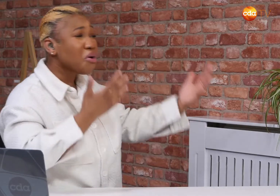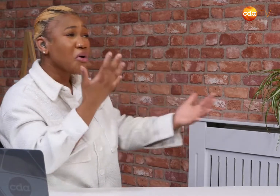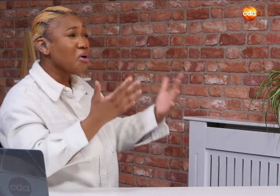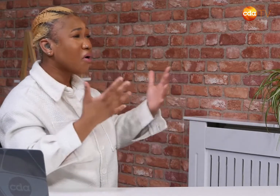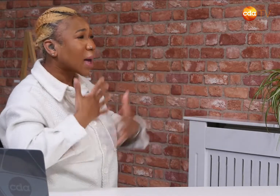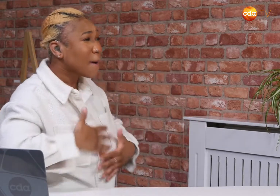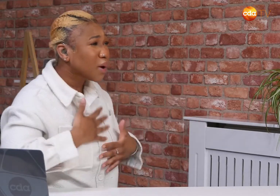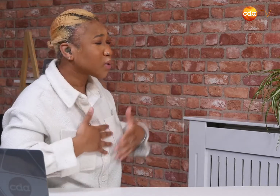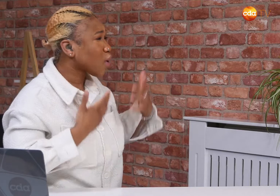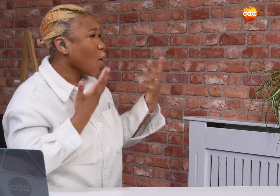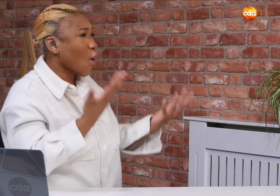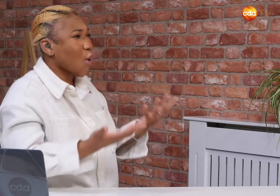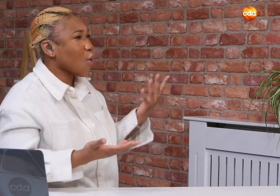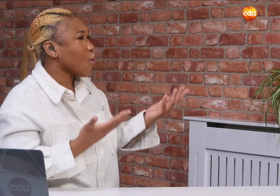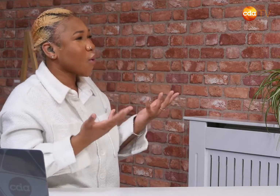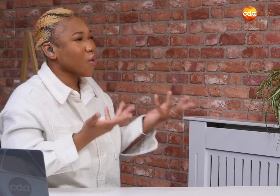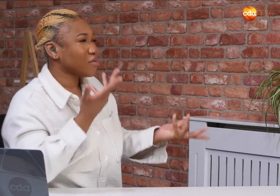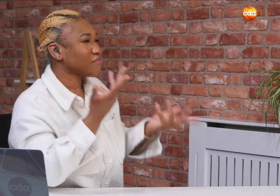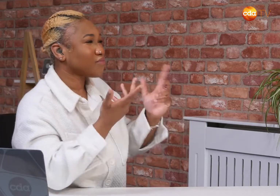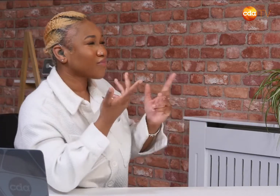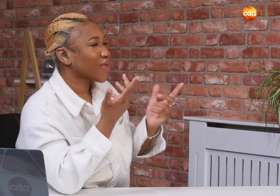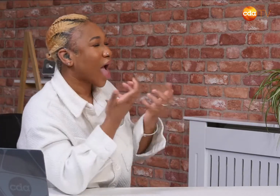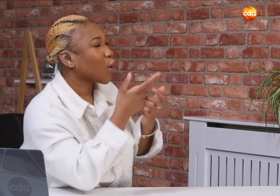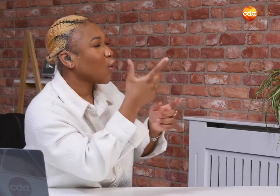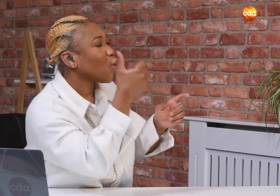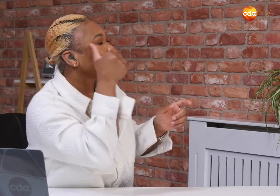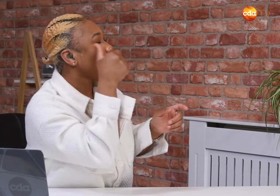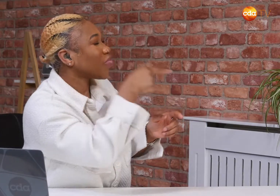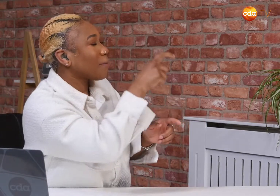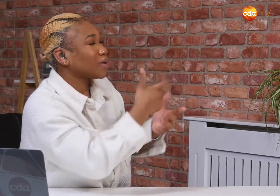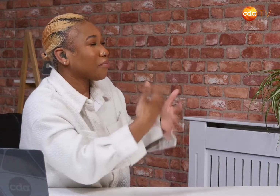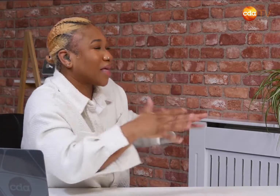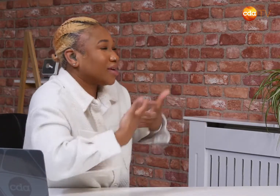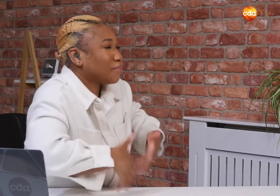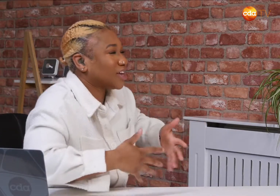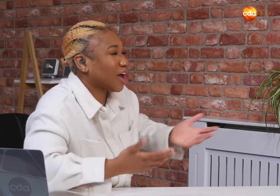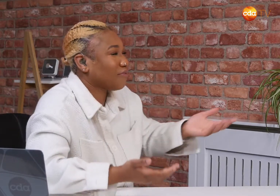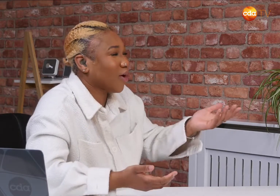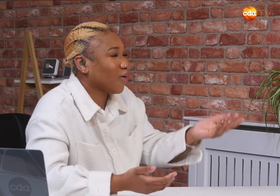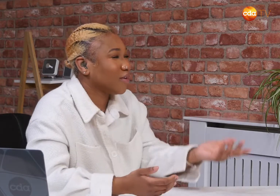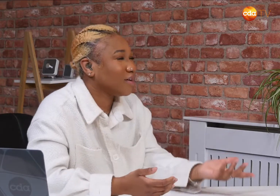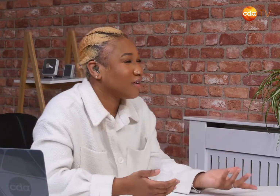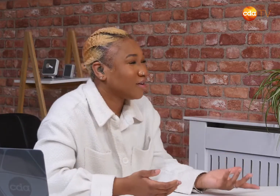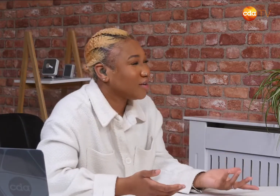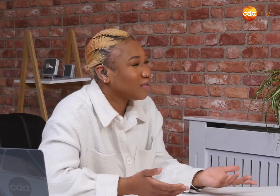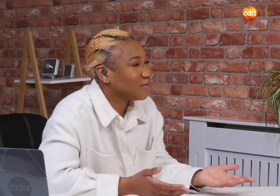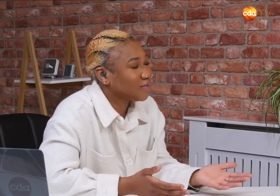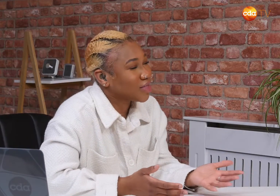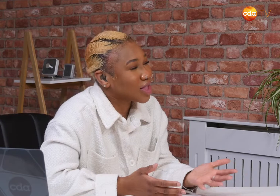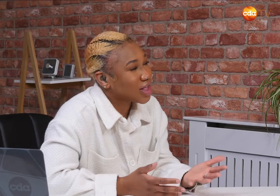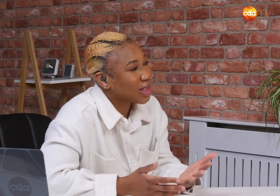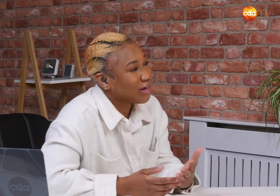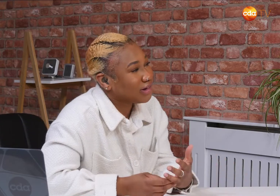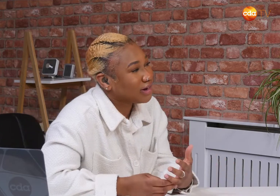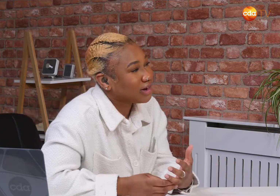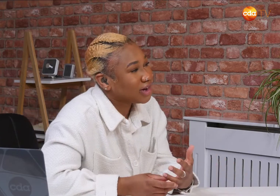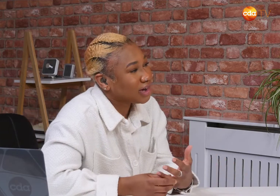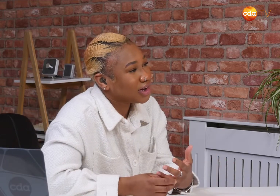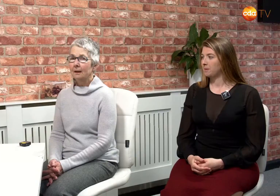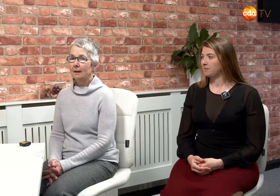that somebody's going through a miscarriage? Is there kind of emotional signals or physical signals? Is there any way to know?